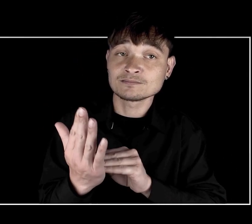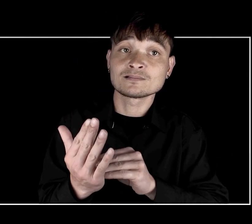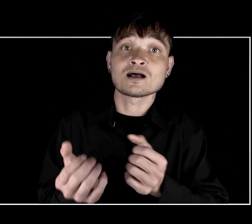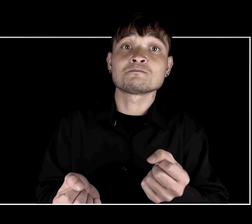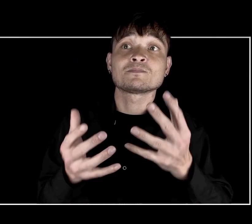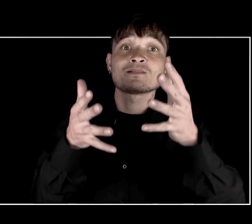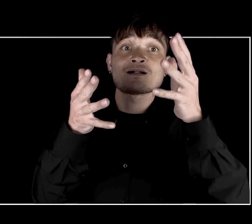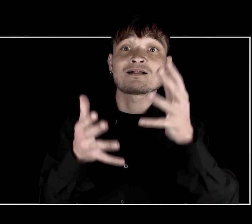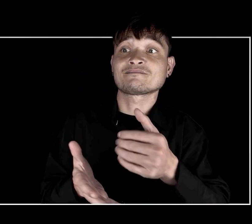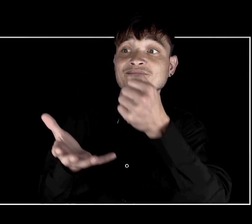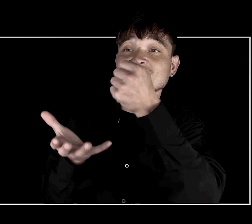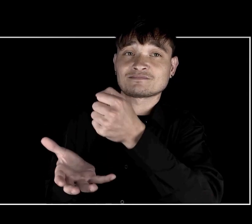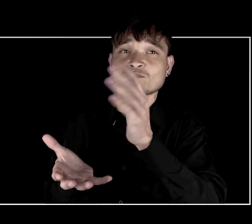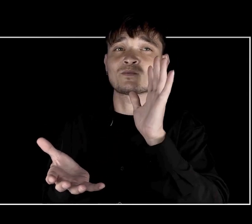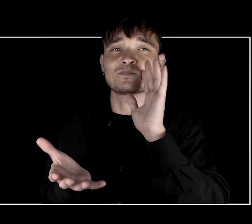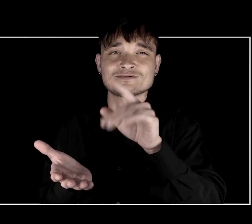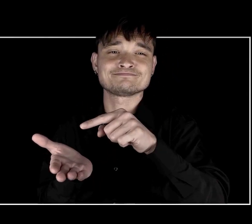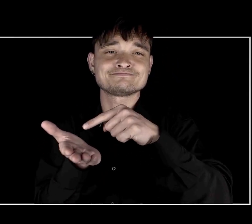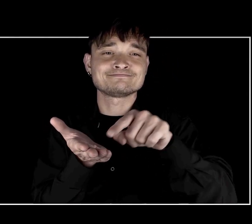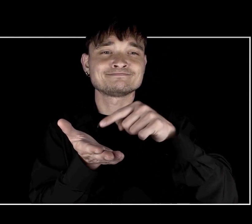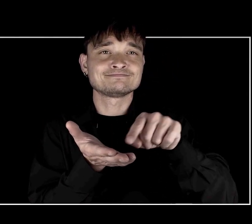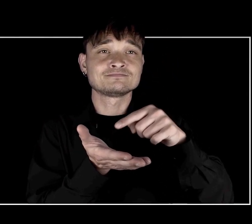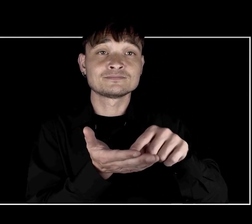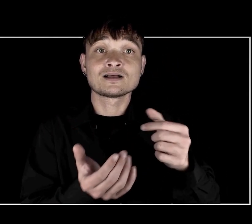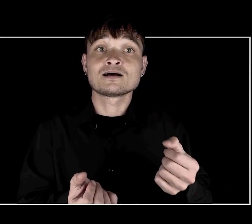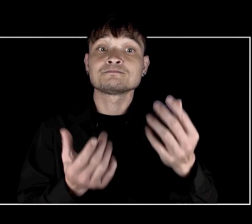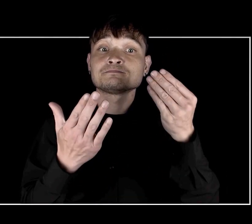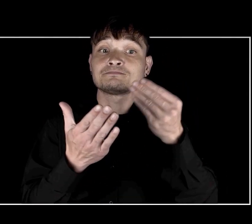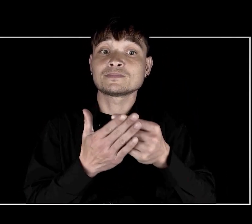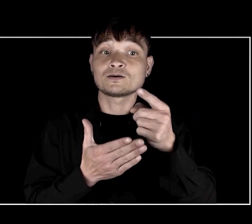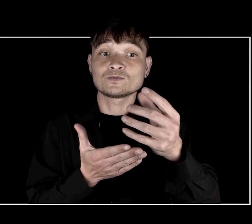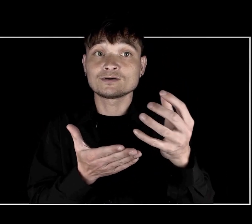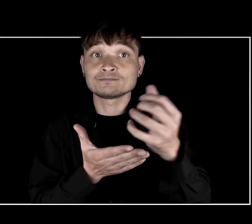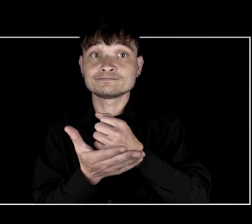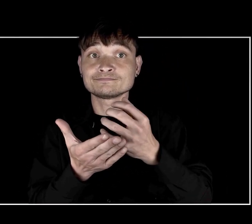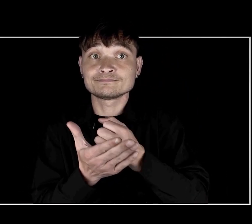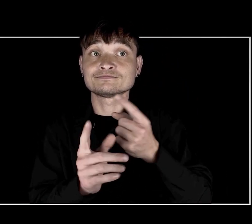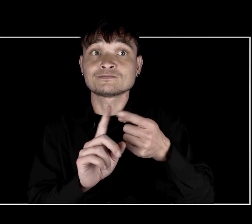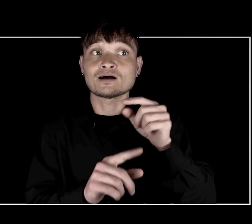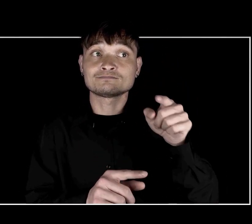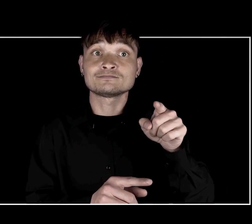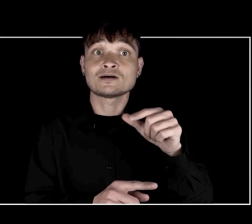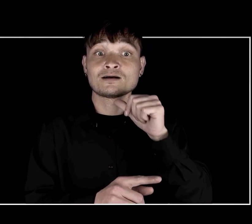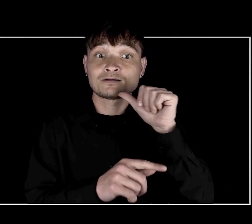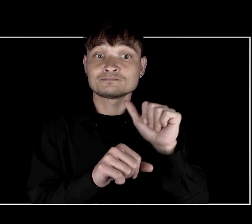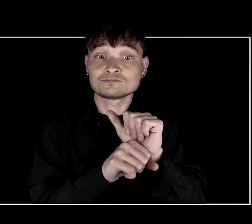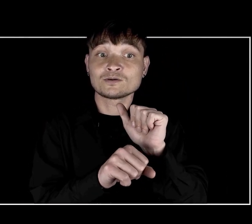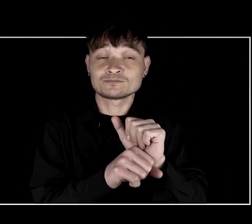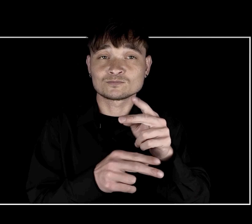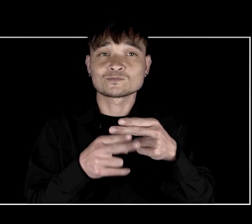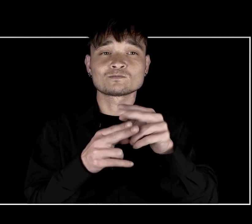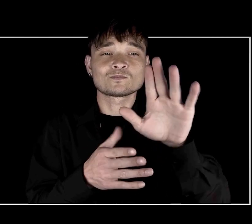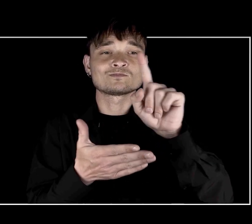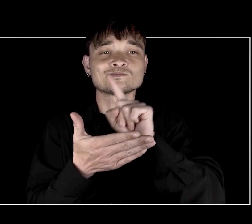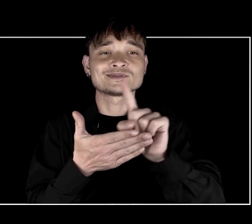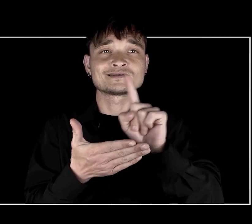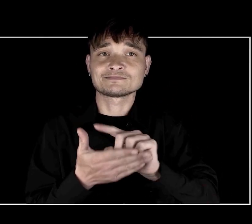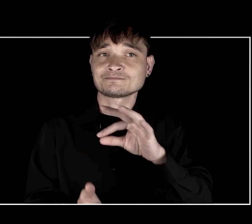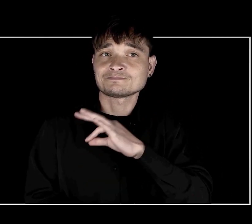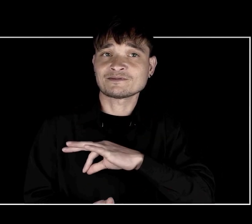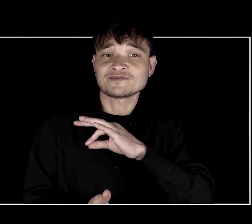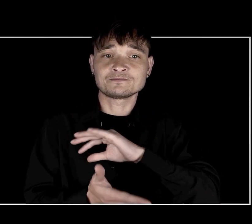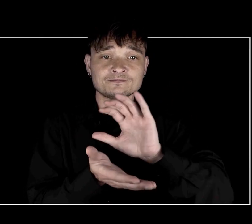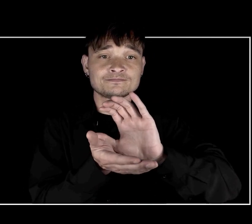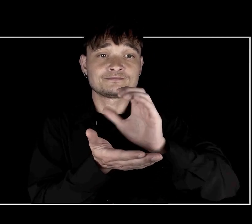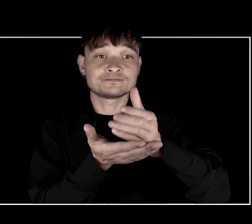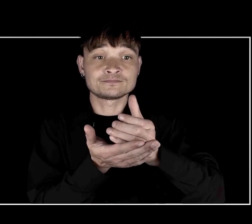available. The amount of money you can get from unemployment is called your weekly benefit amount.